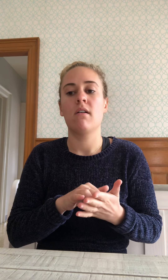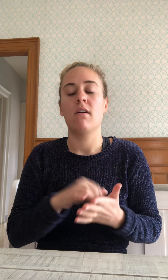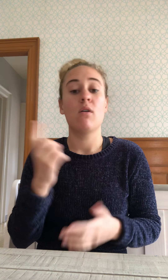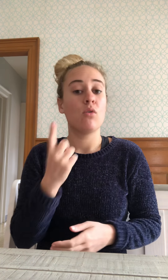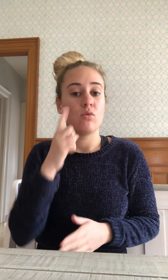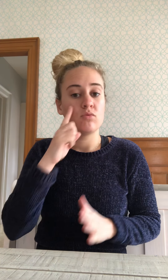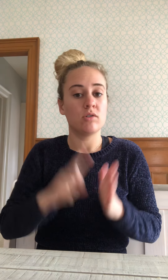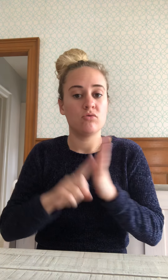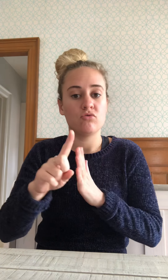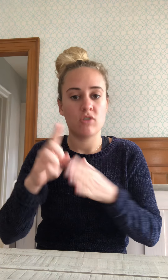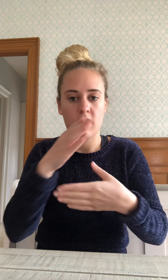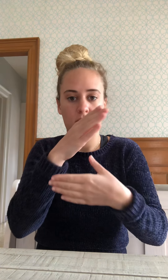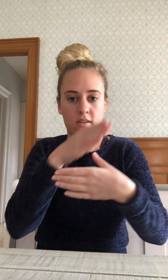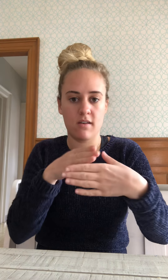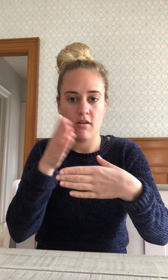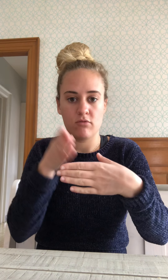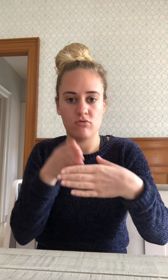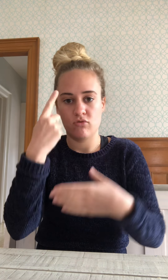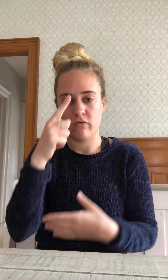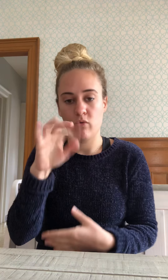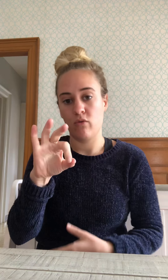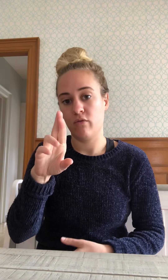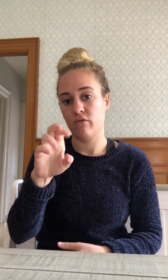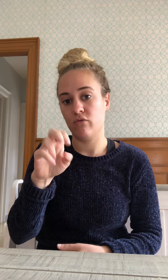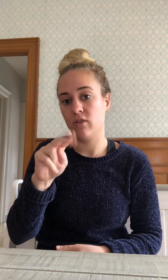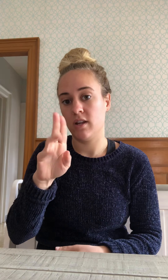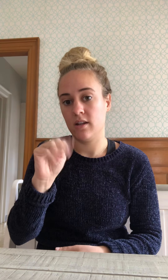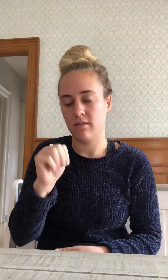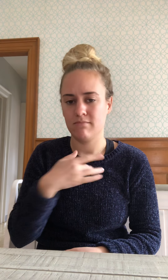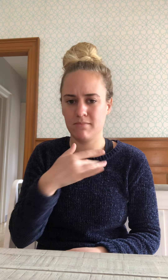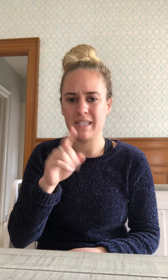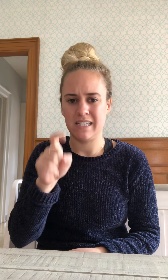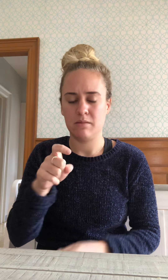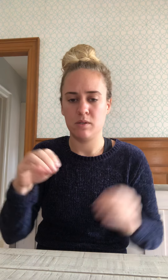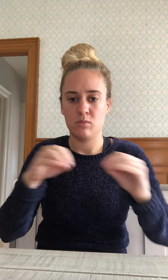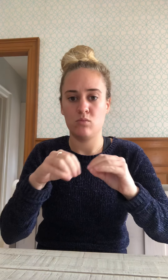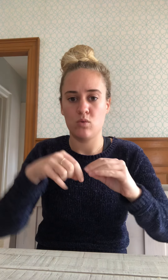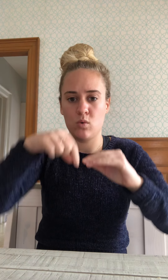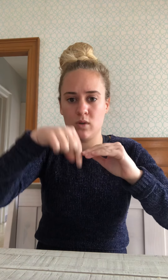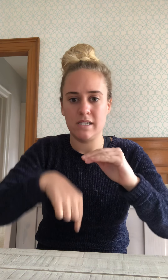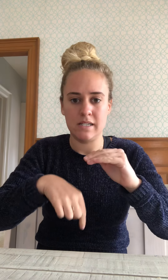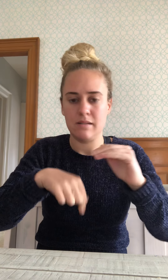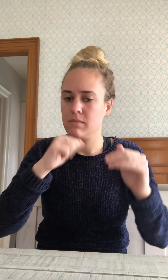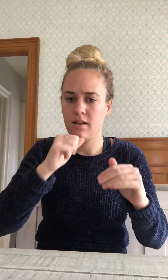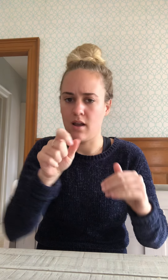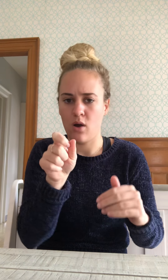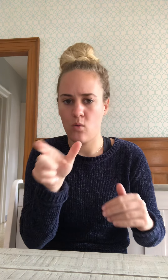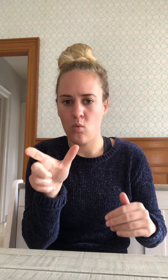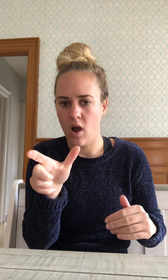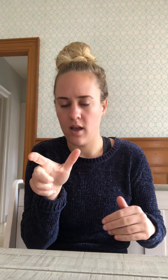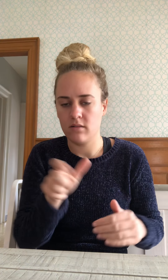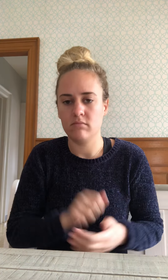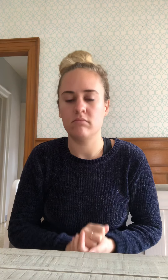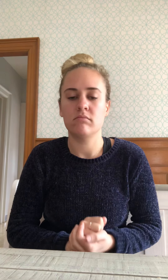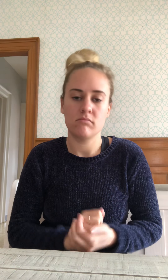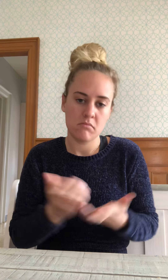frenums and make sure, usually they need to be deepened more than they need to be widened. So you'll take a look at that and try to keep it